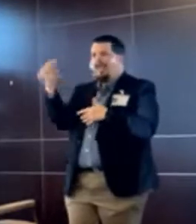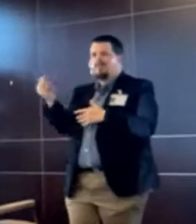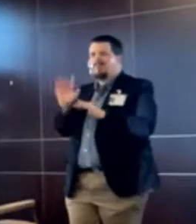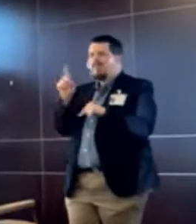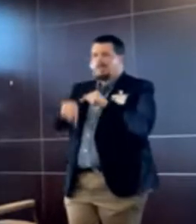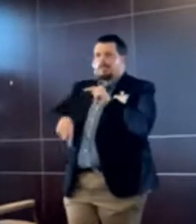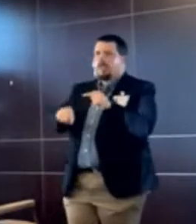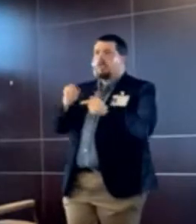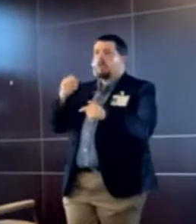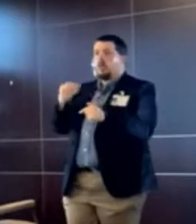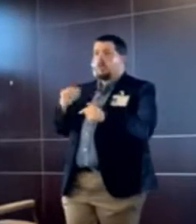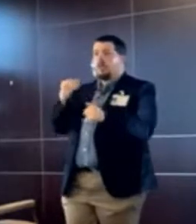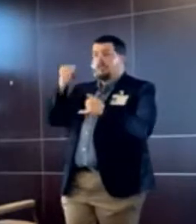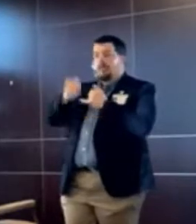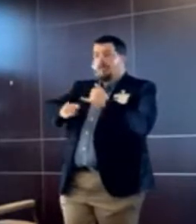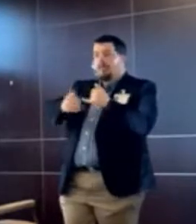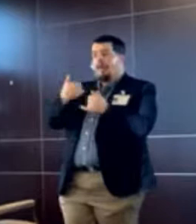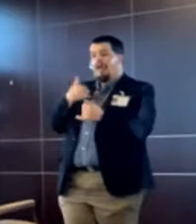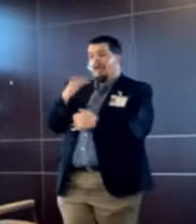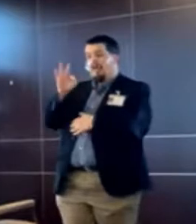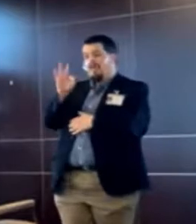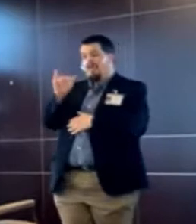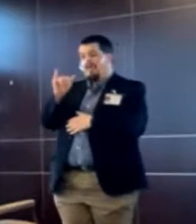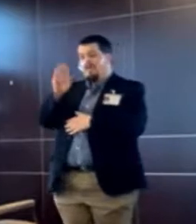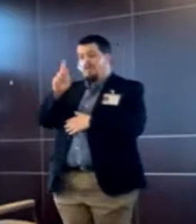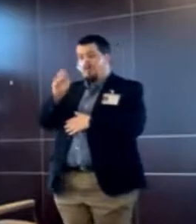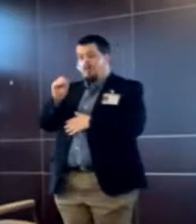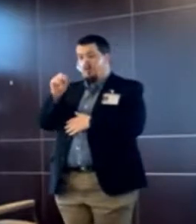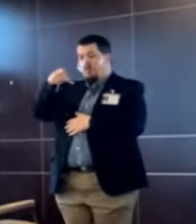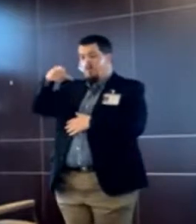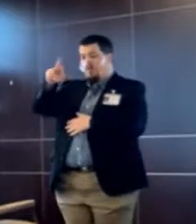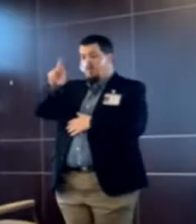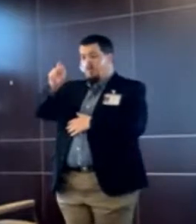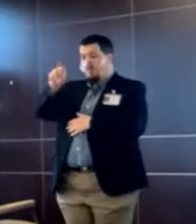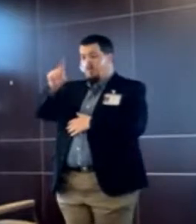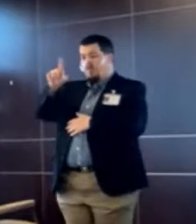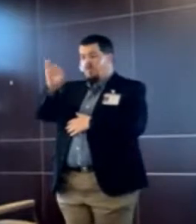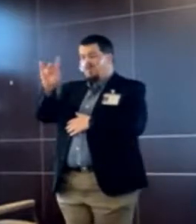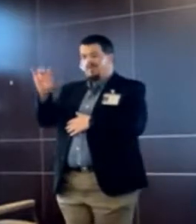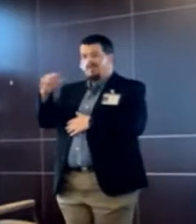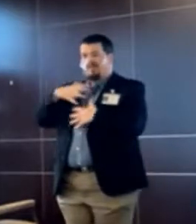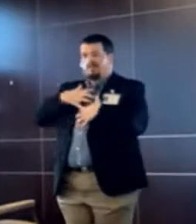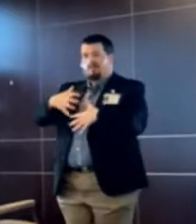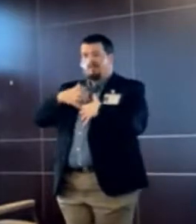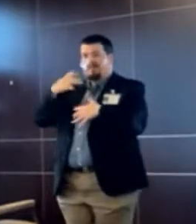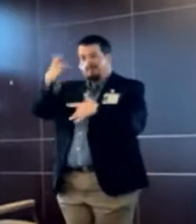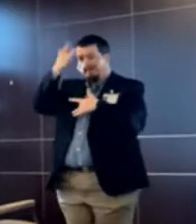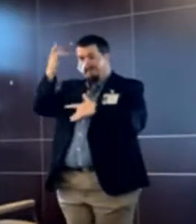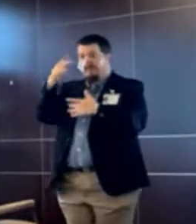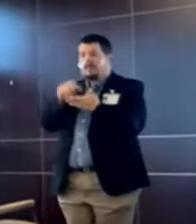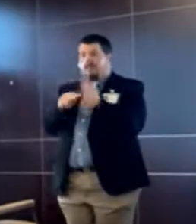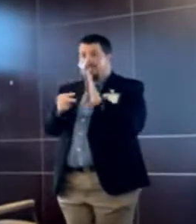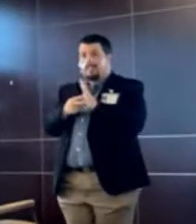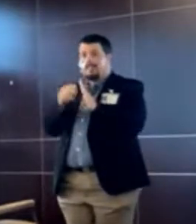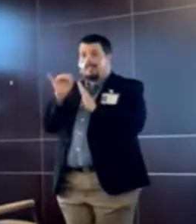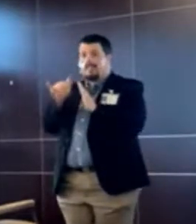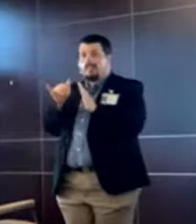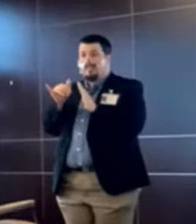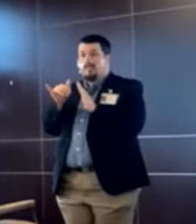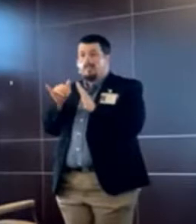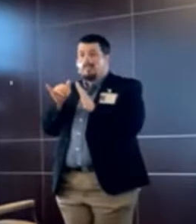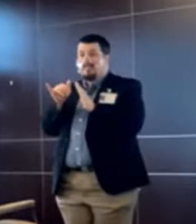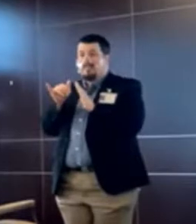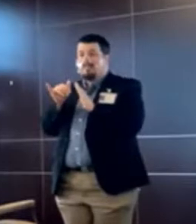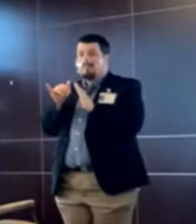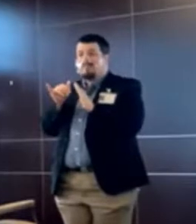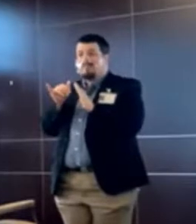then finally, he developed fibroproliferative acute respiratory distress syndrome, which is something that is, to the best of my knowledge,